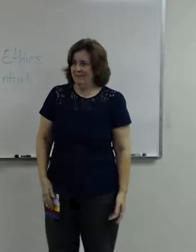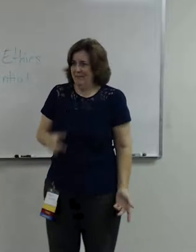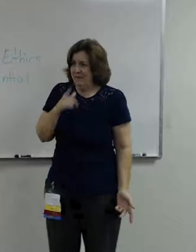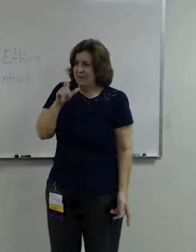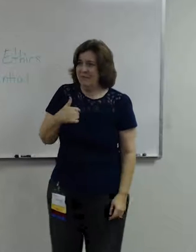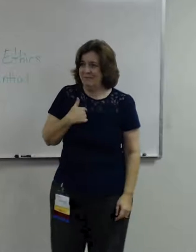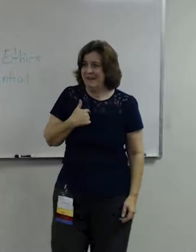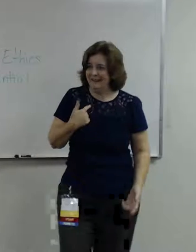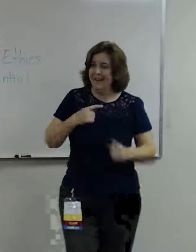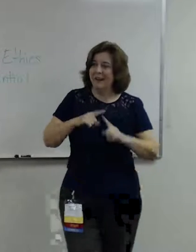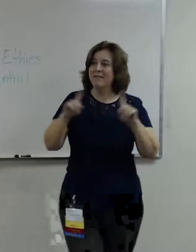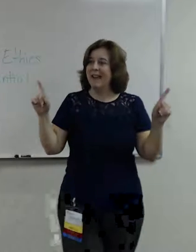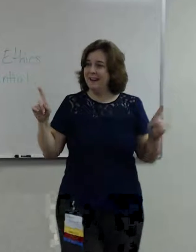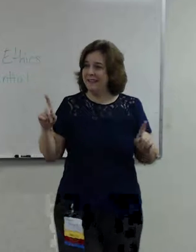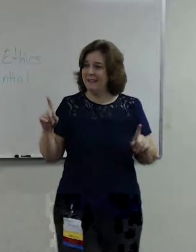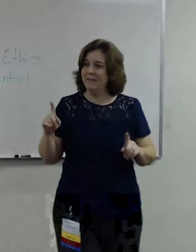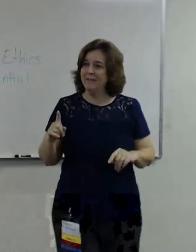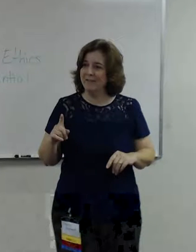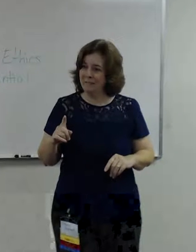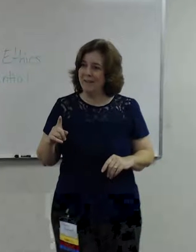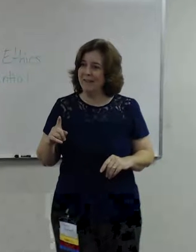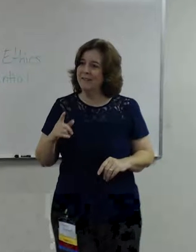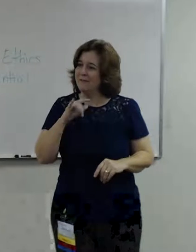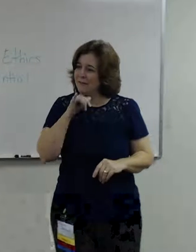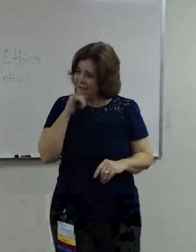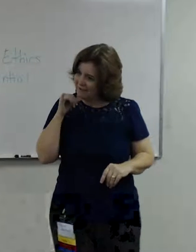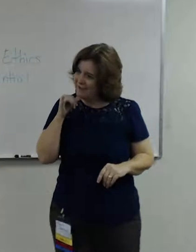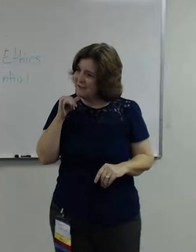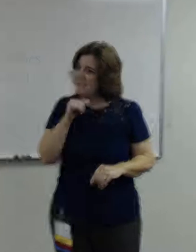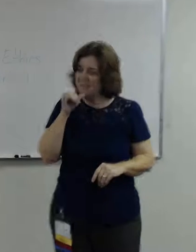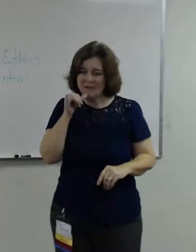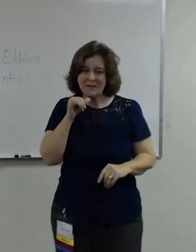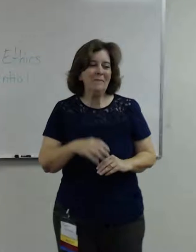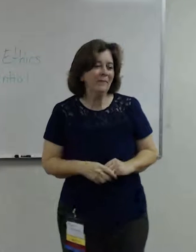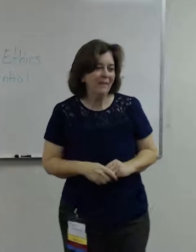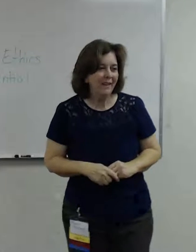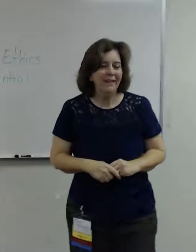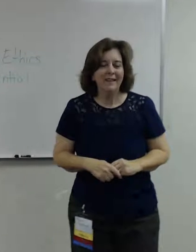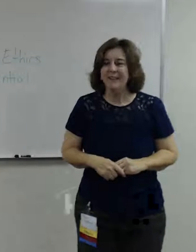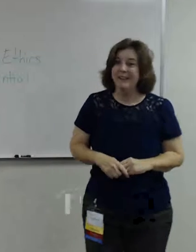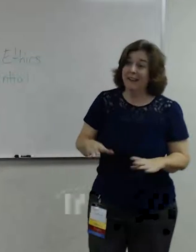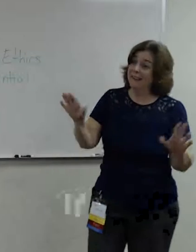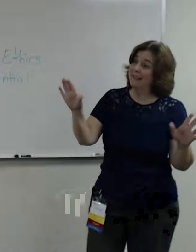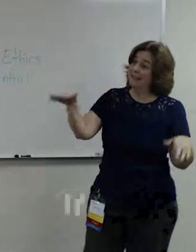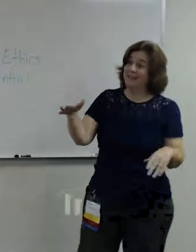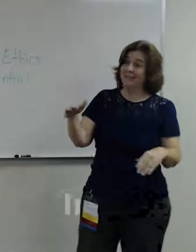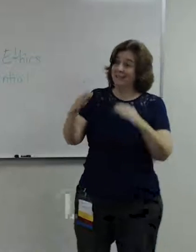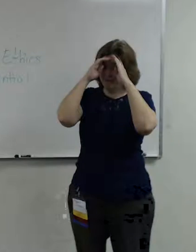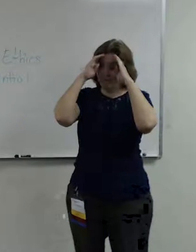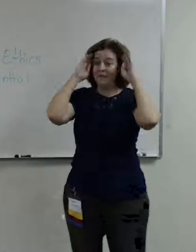You don't need me. So I would have had a different response. Really rude. Rude. Yeah.